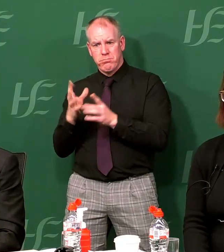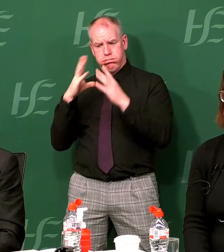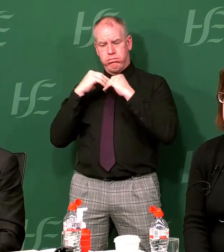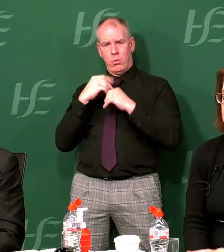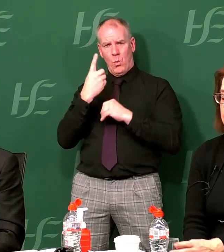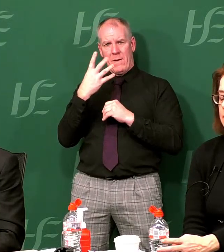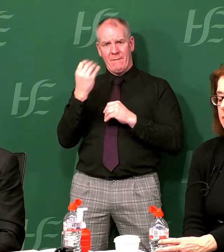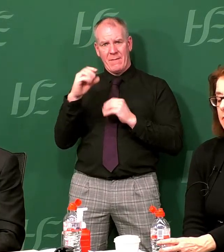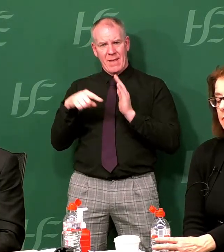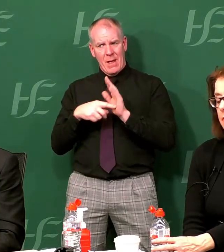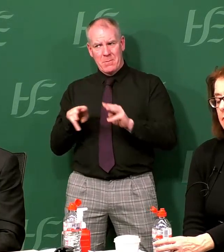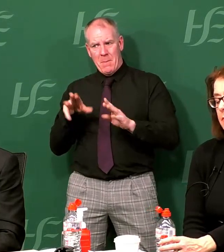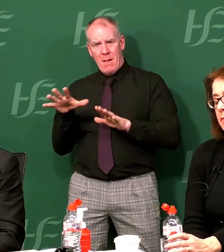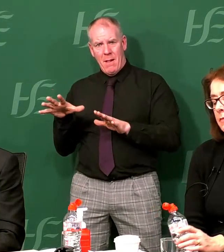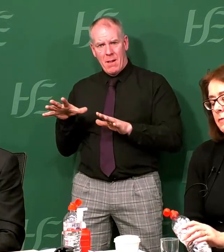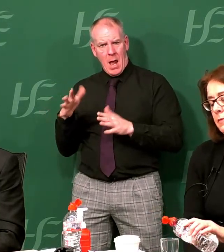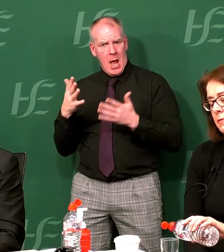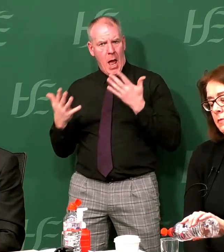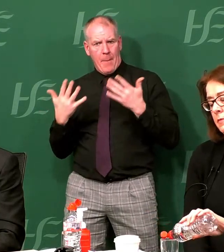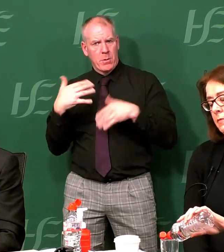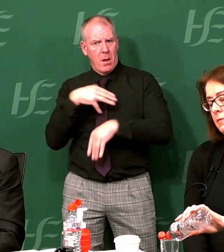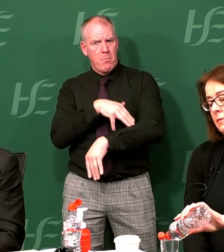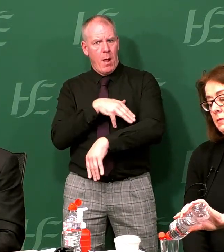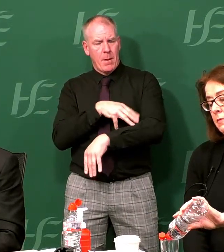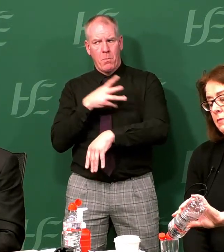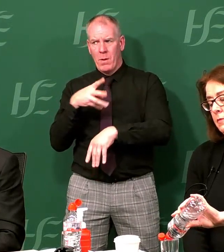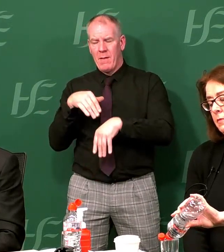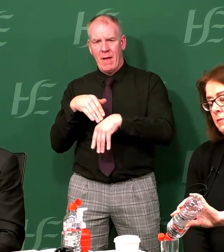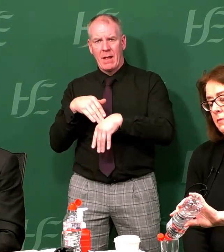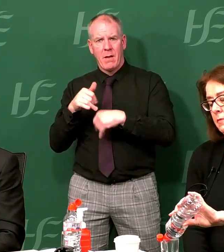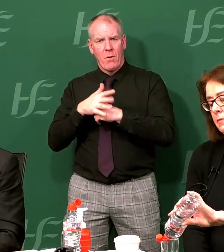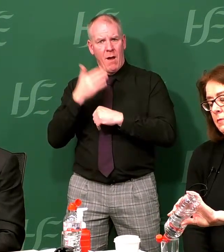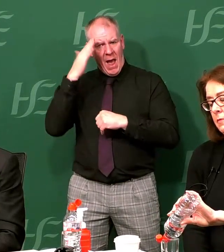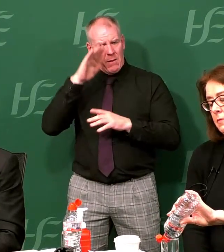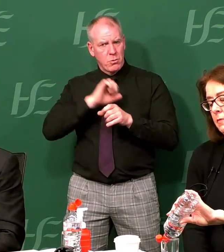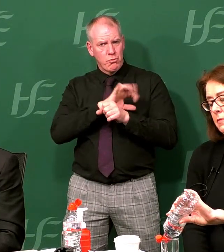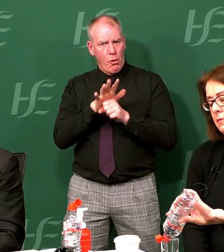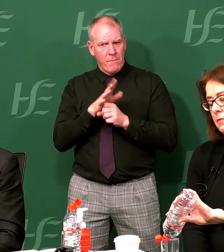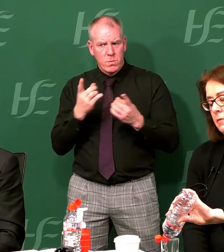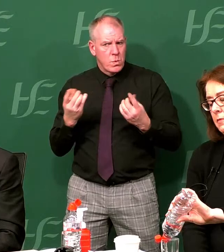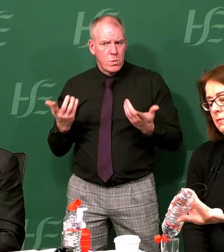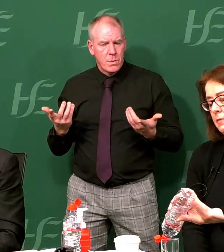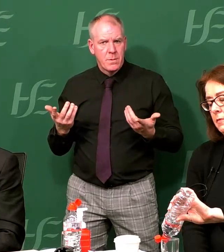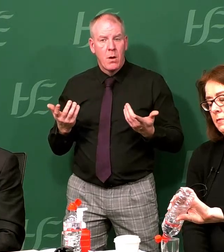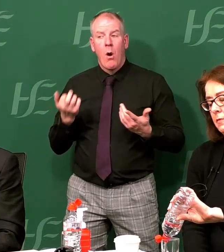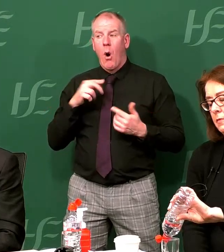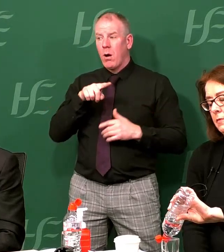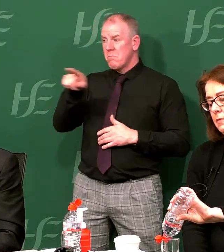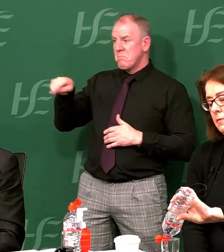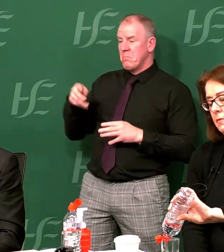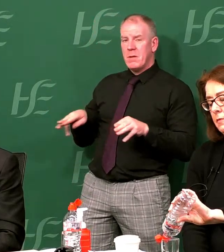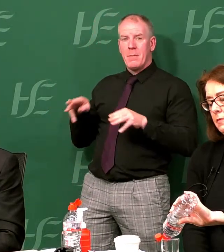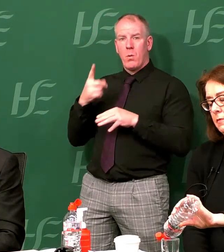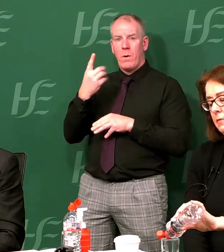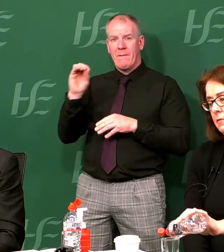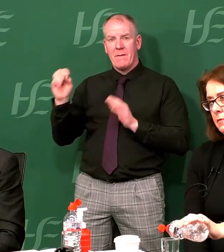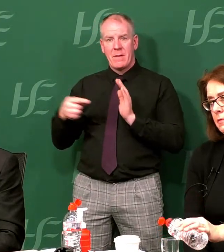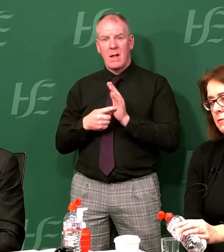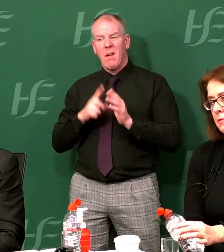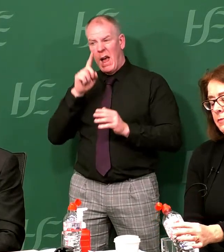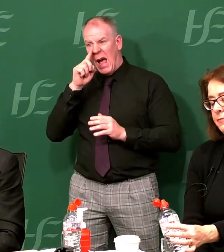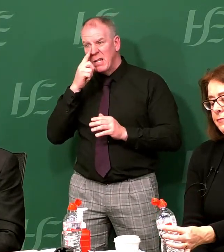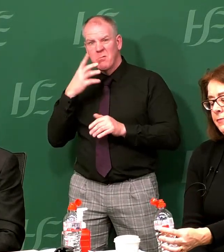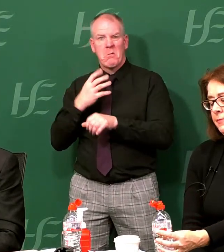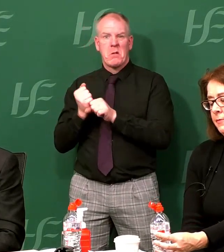How much of a problem would that be for Ireland's COVID response? Or would it be the case where, these people essentially, they do an antigen, they